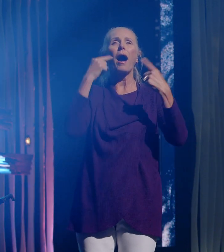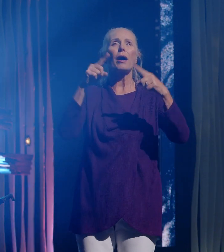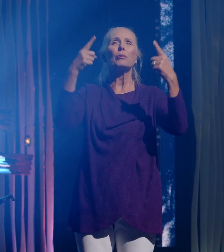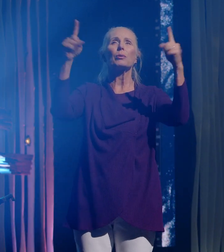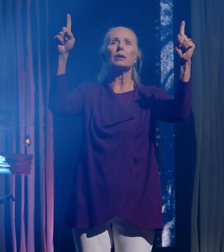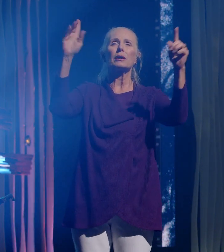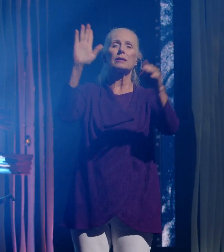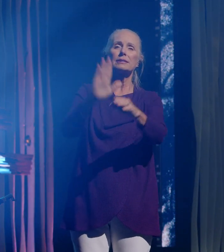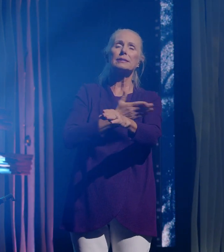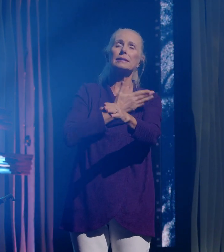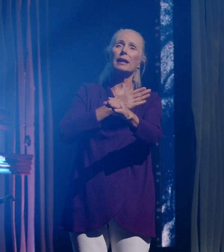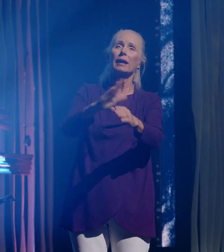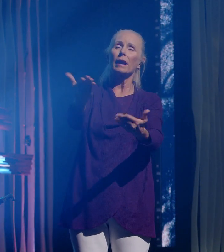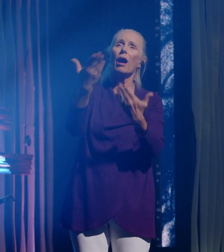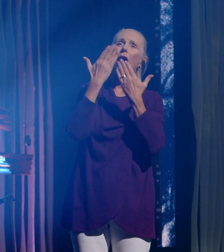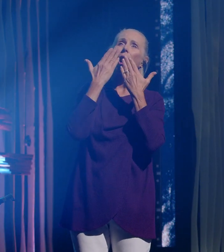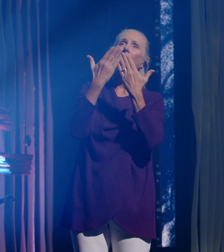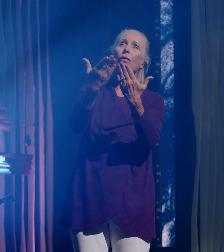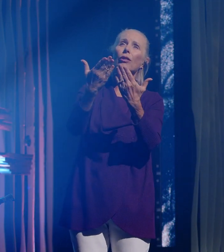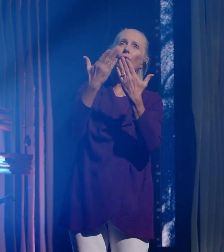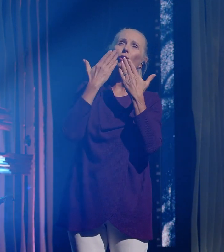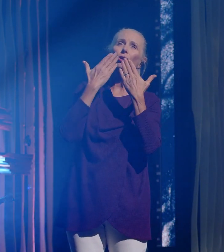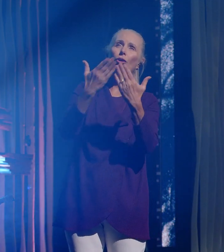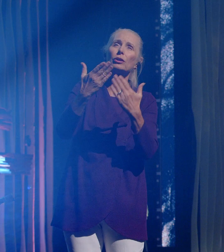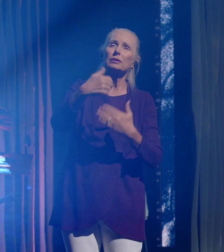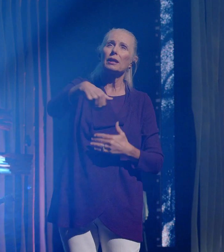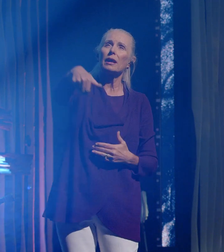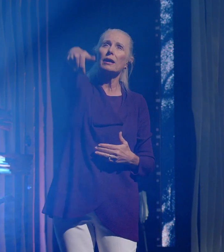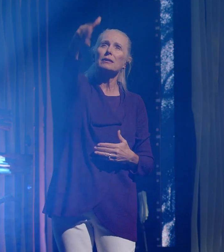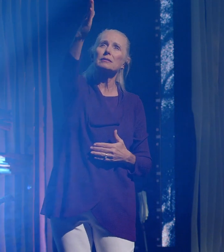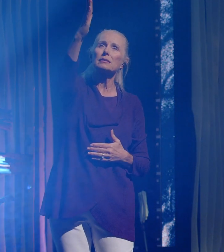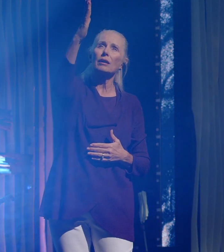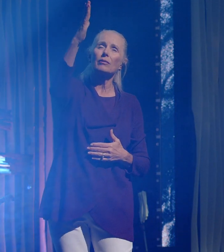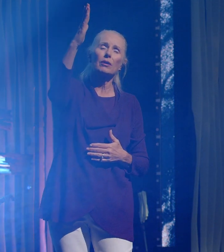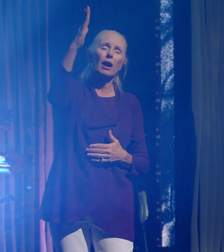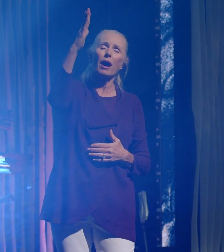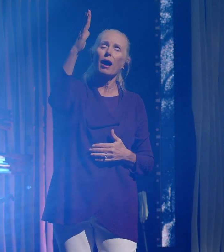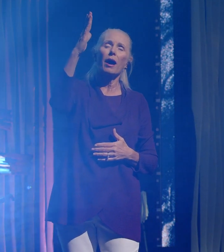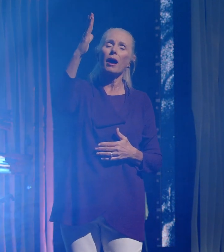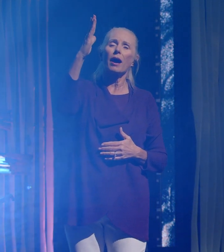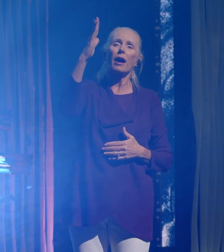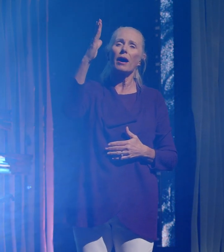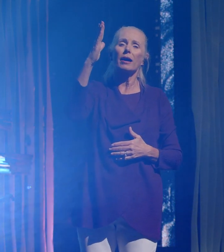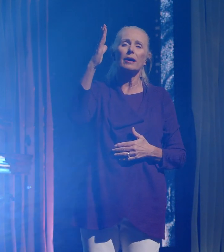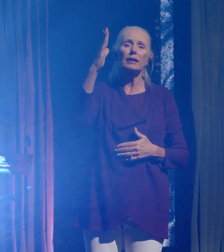made, I was saved of the goodness of